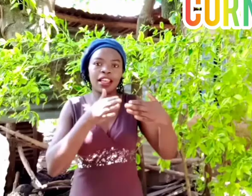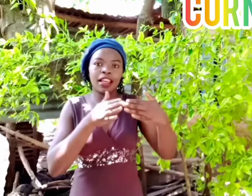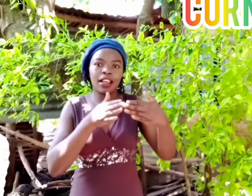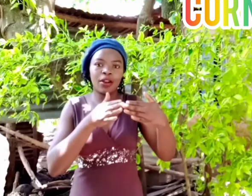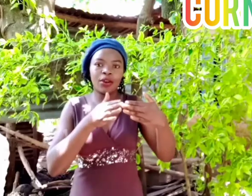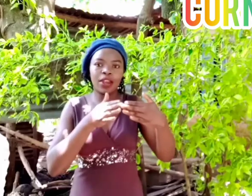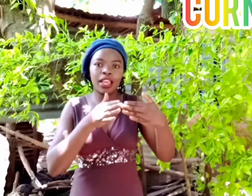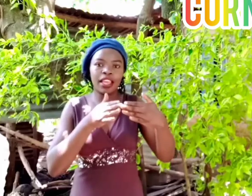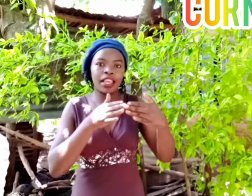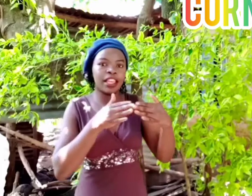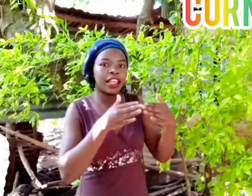Corner.